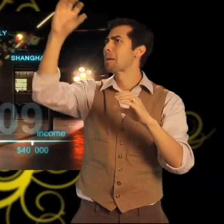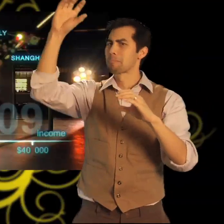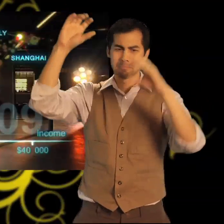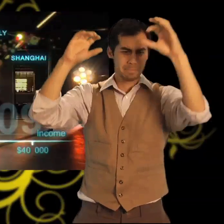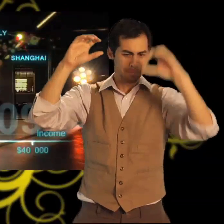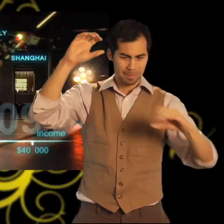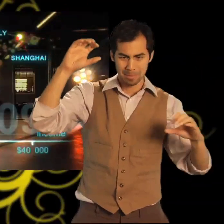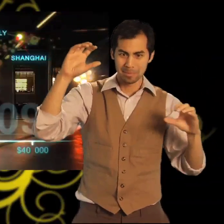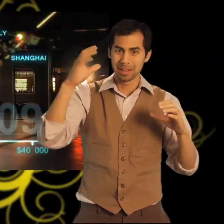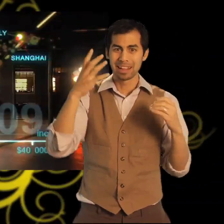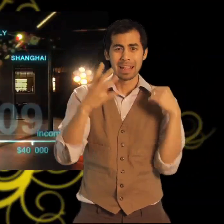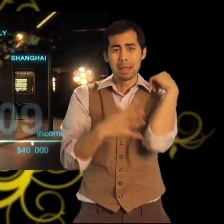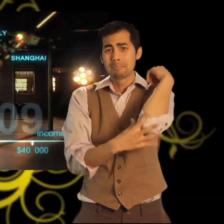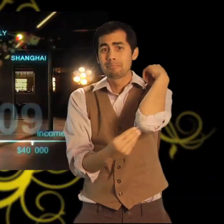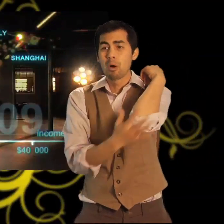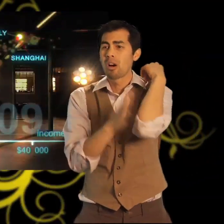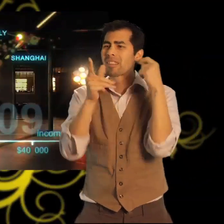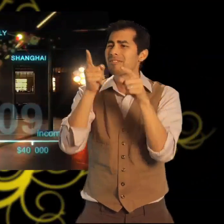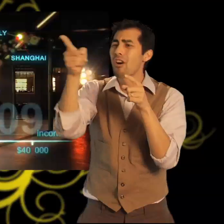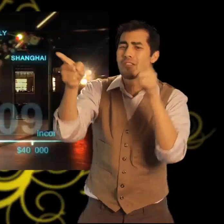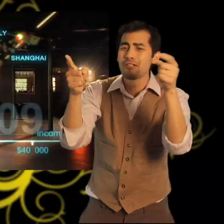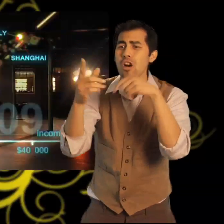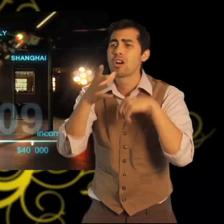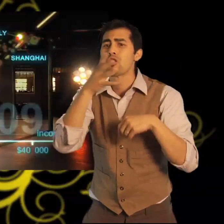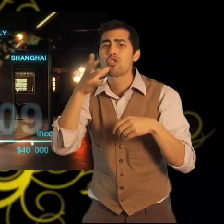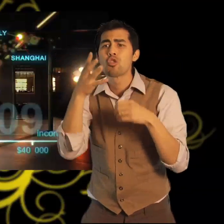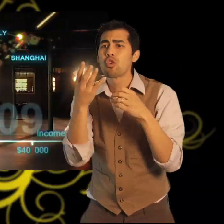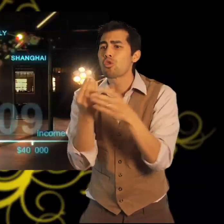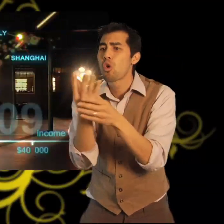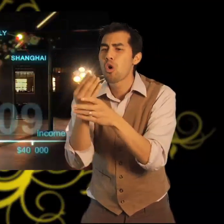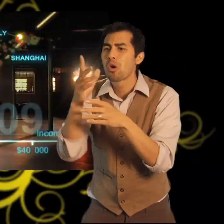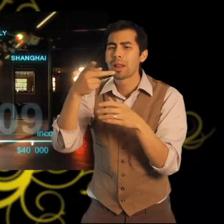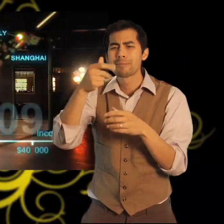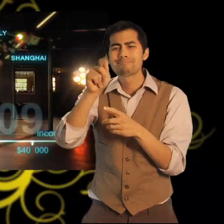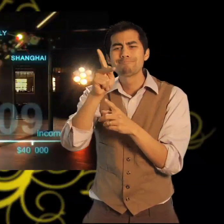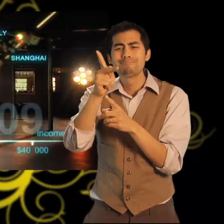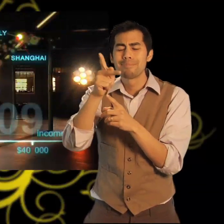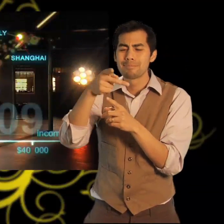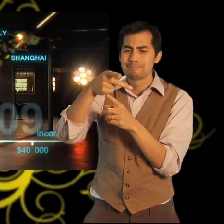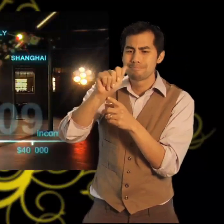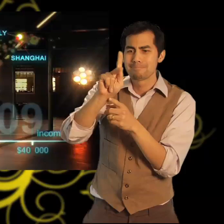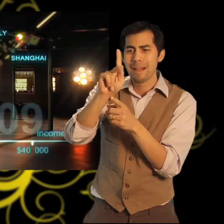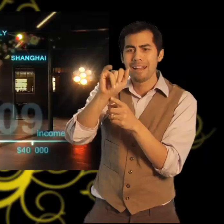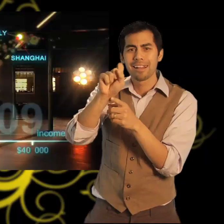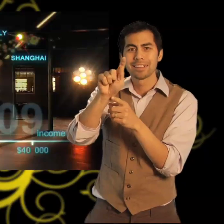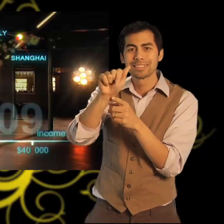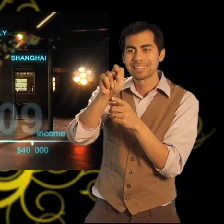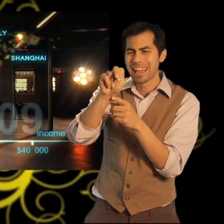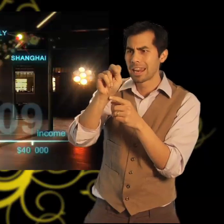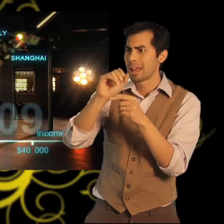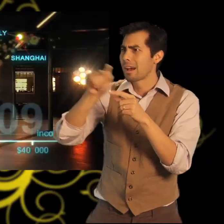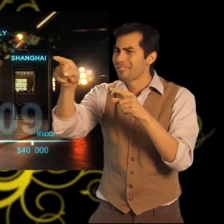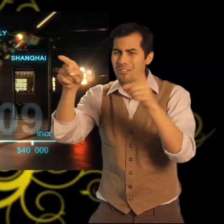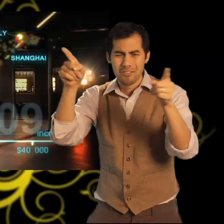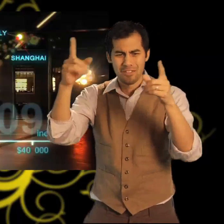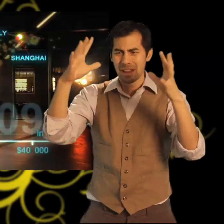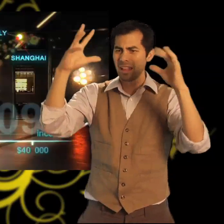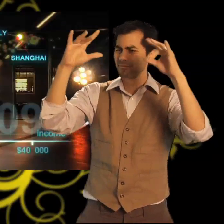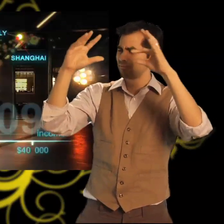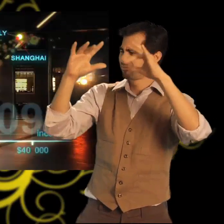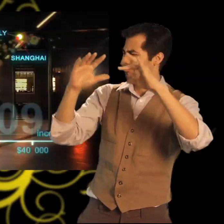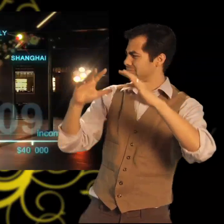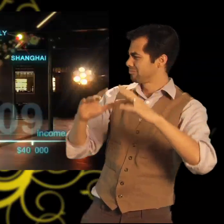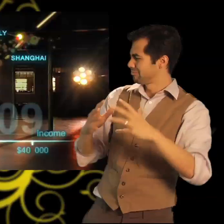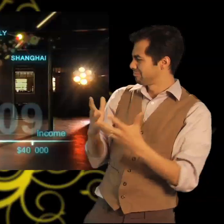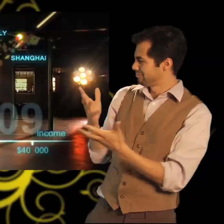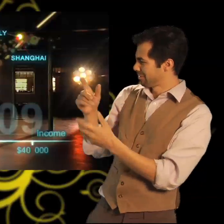Italy today. And there is the poor inland province Guizhou. It is like Pakistan. And if I split it further,